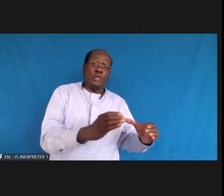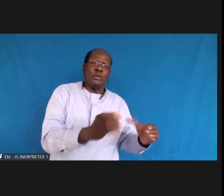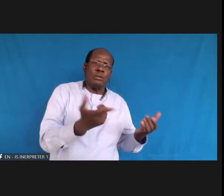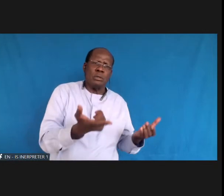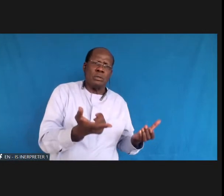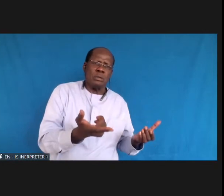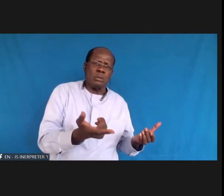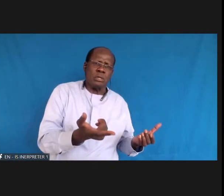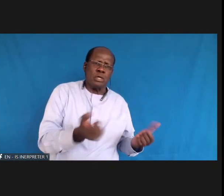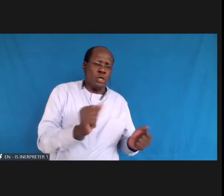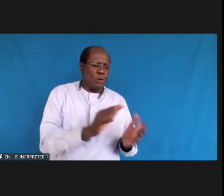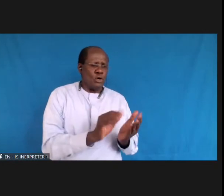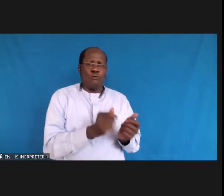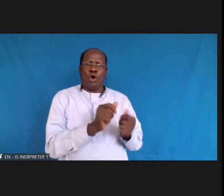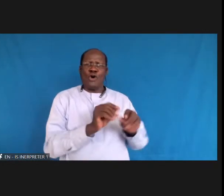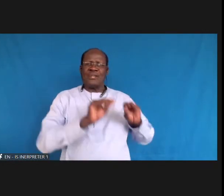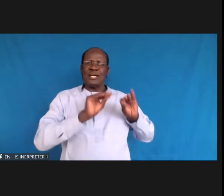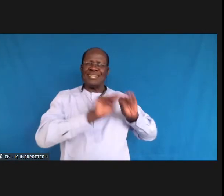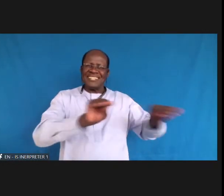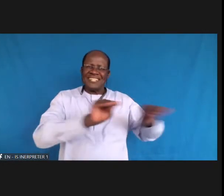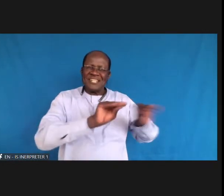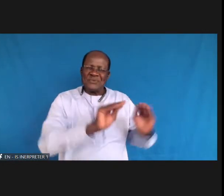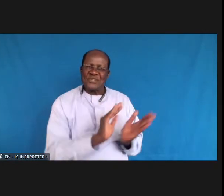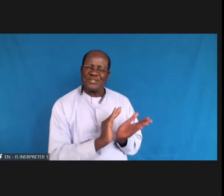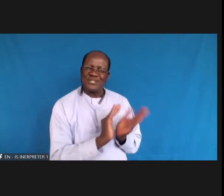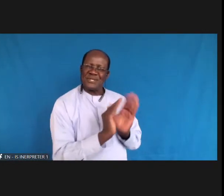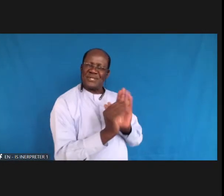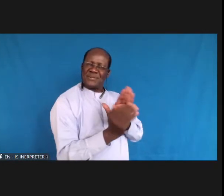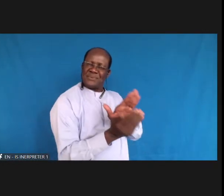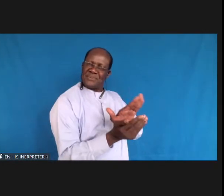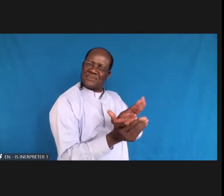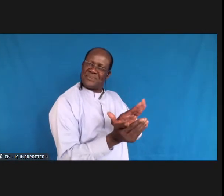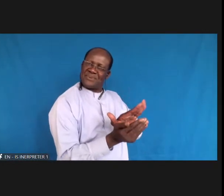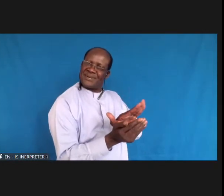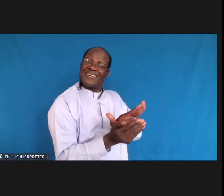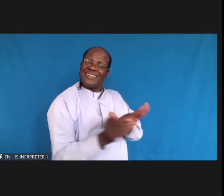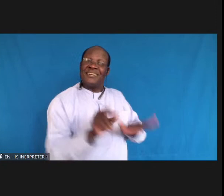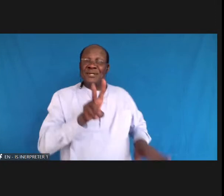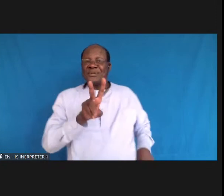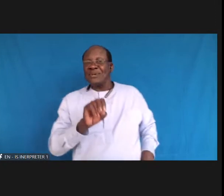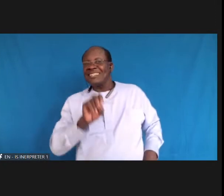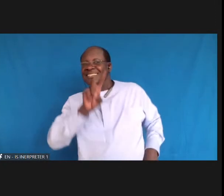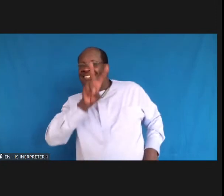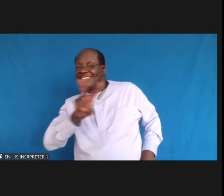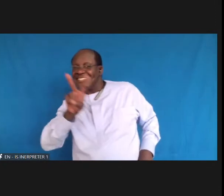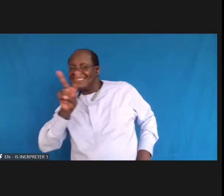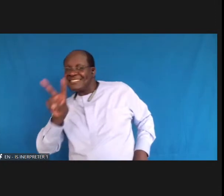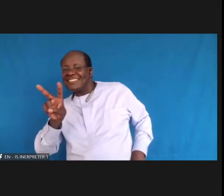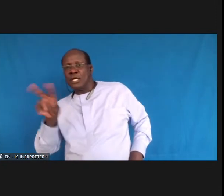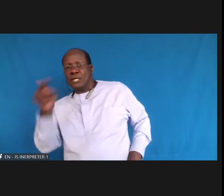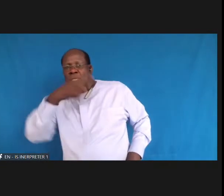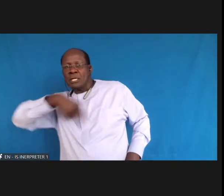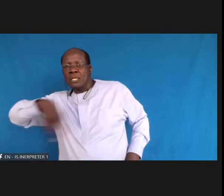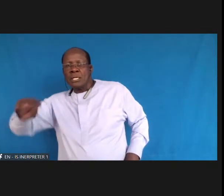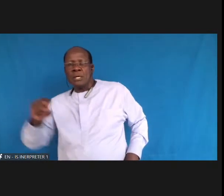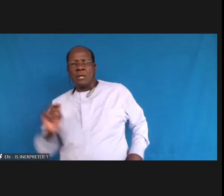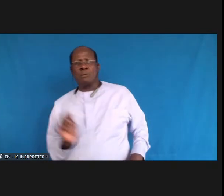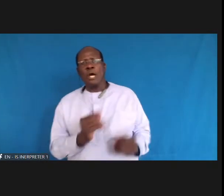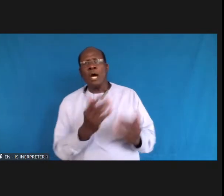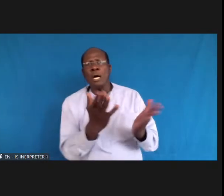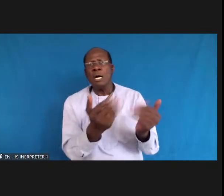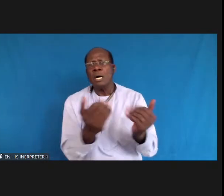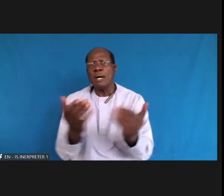Transforming Education Summit in September 2022. We led the consultation in Sub-Saharan